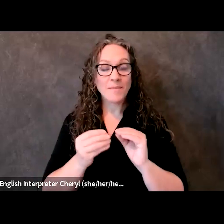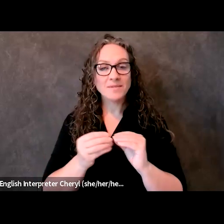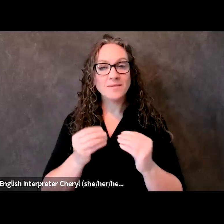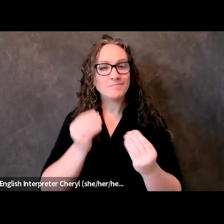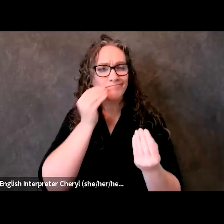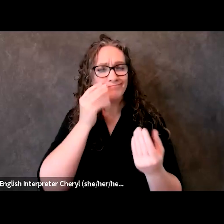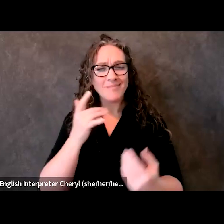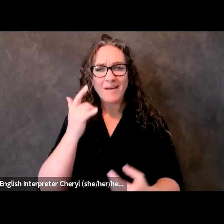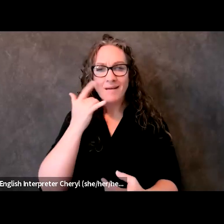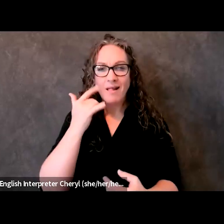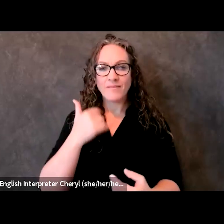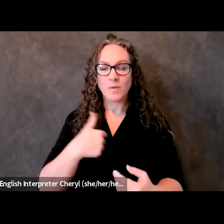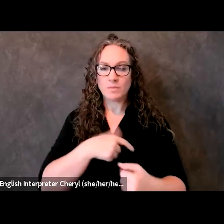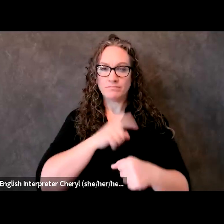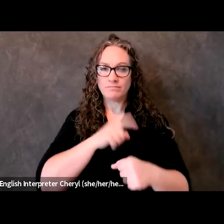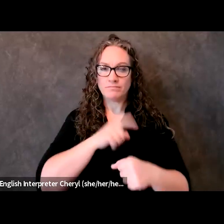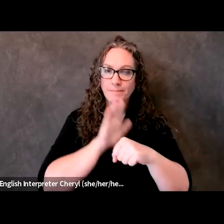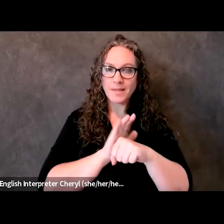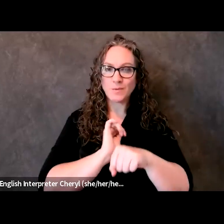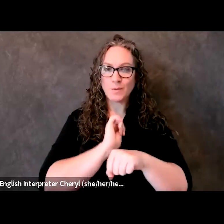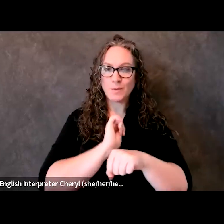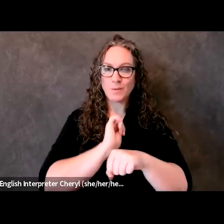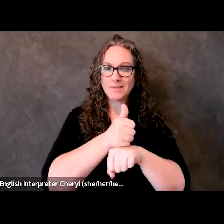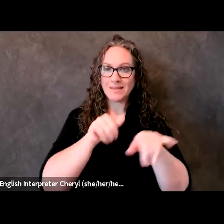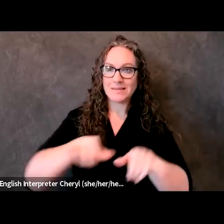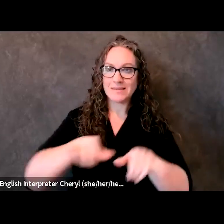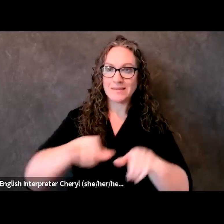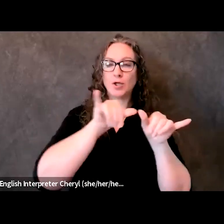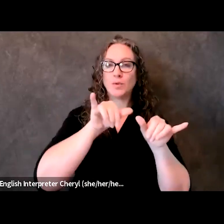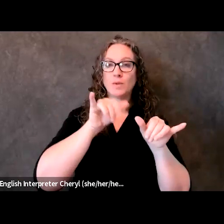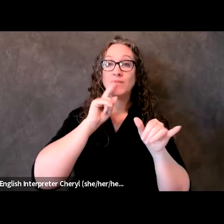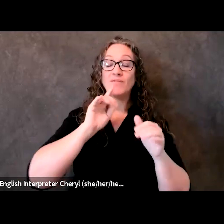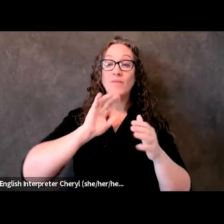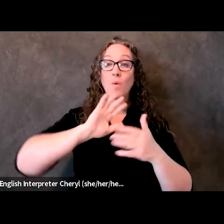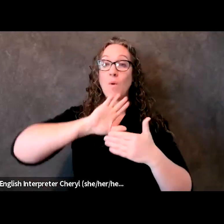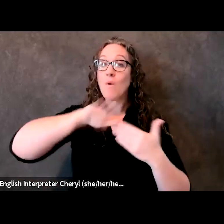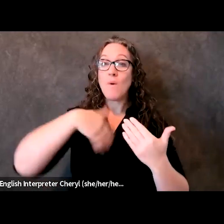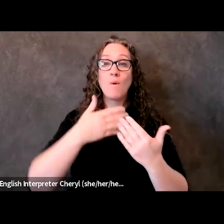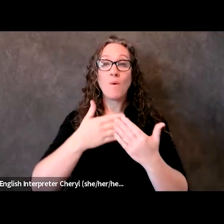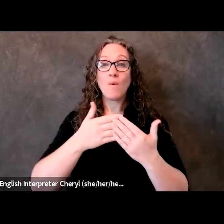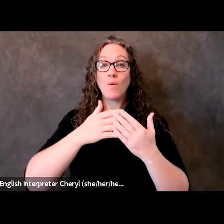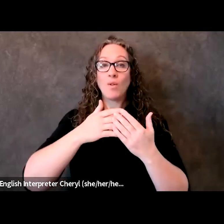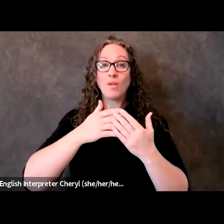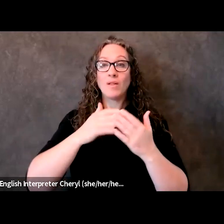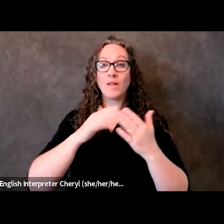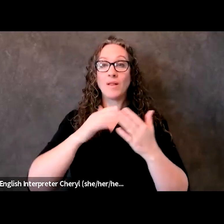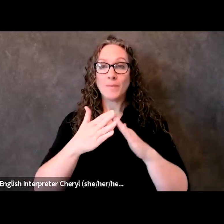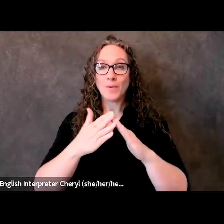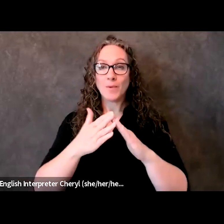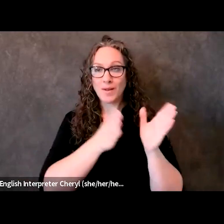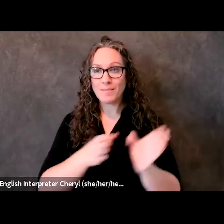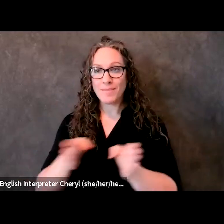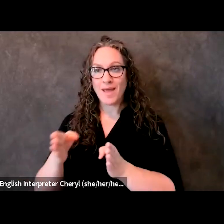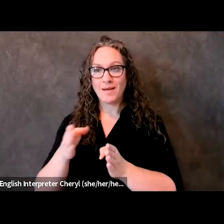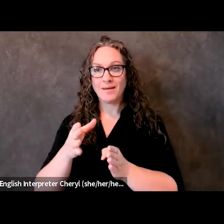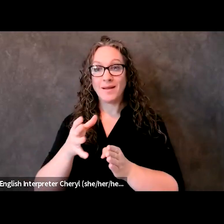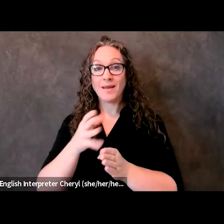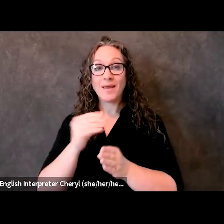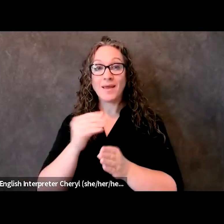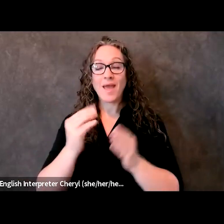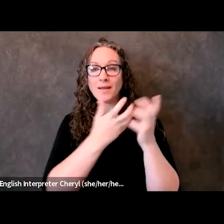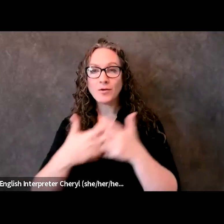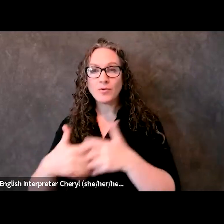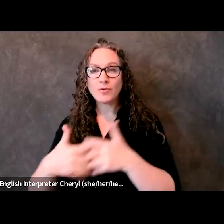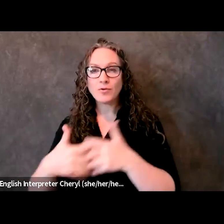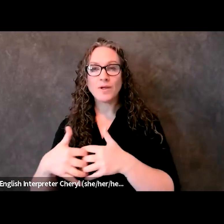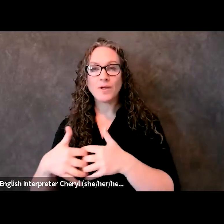standard for whole community planning and integration of accessible